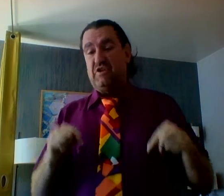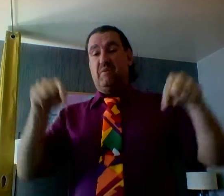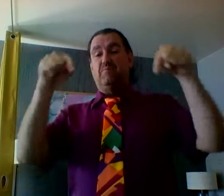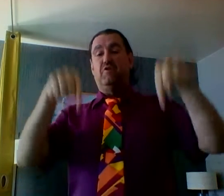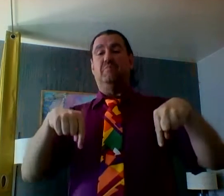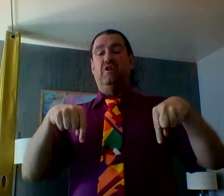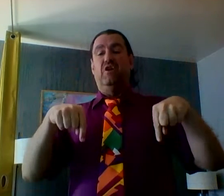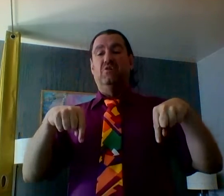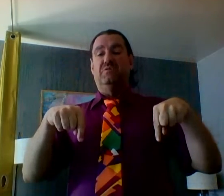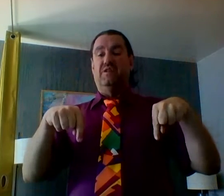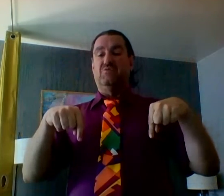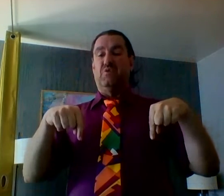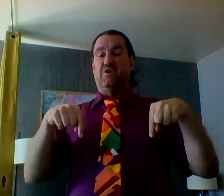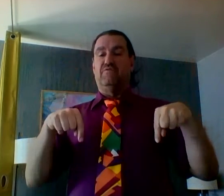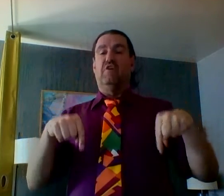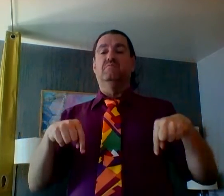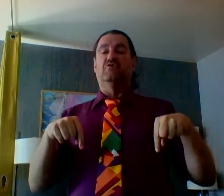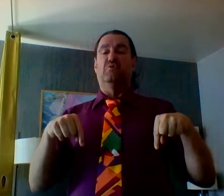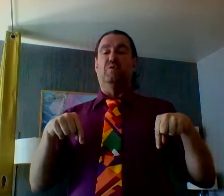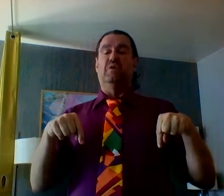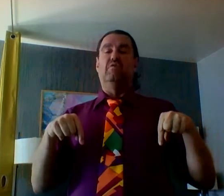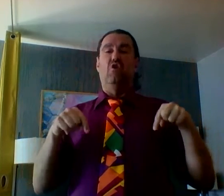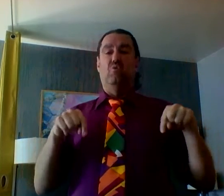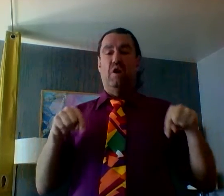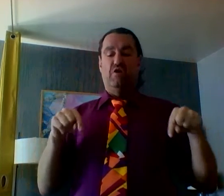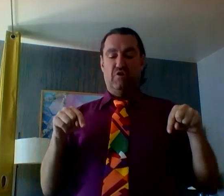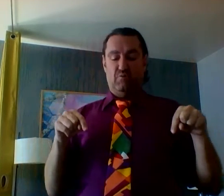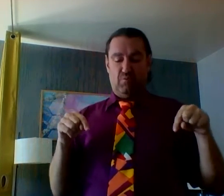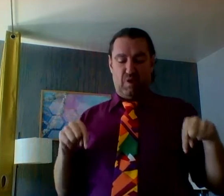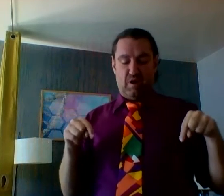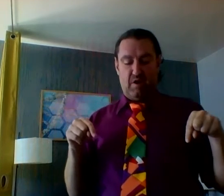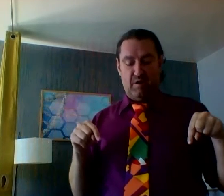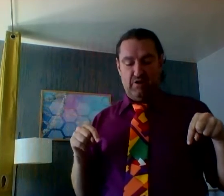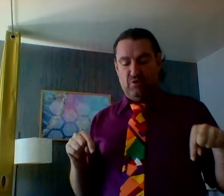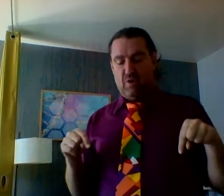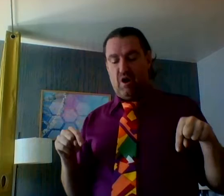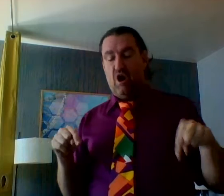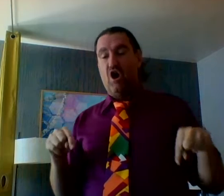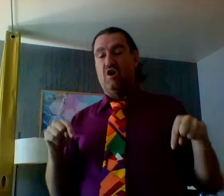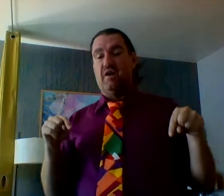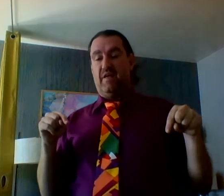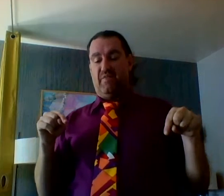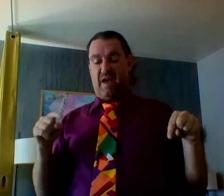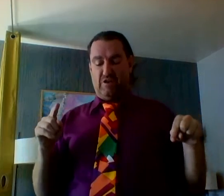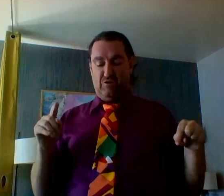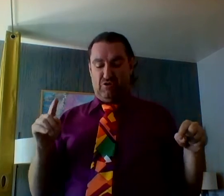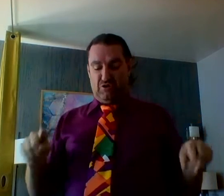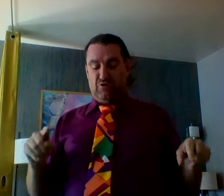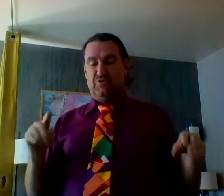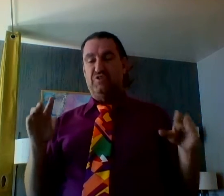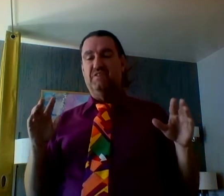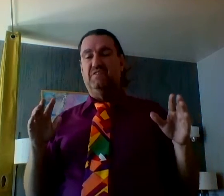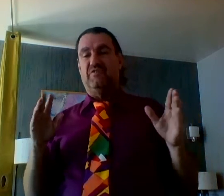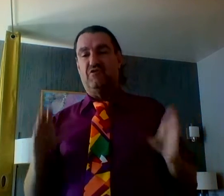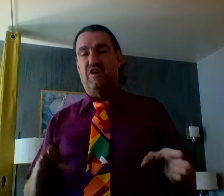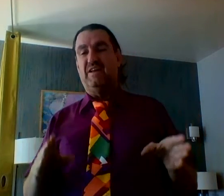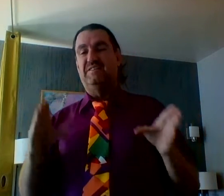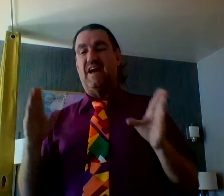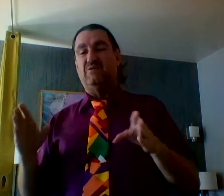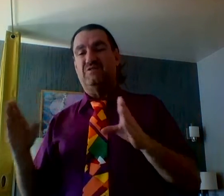stomach, put it below. Tell us where you're from so that we know where you are, that you use the phrase